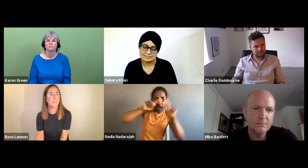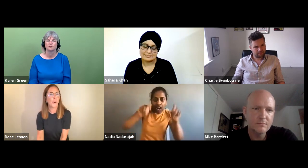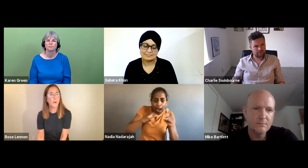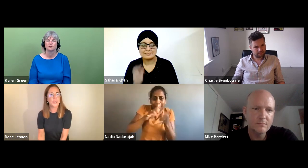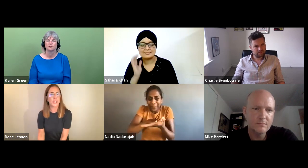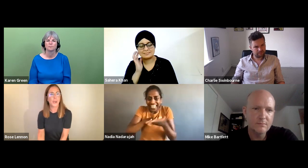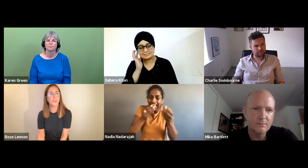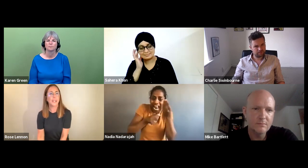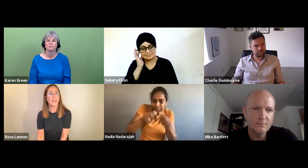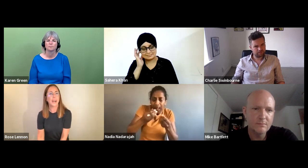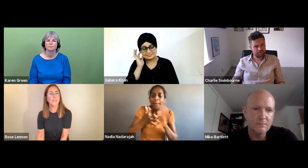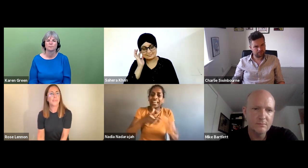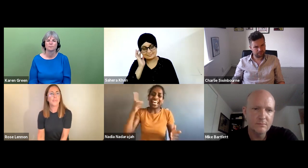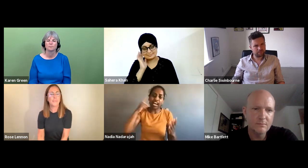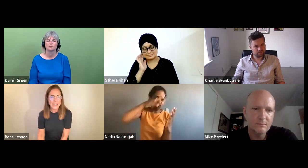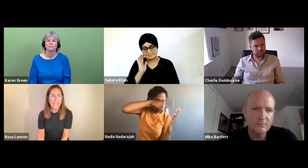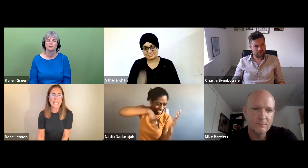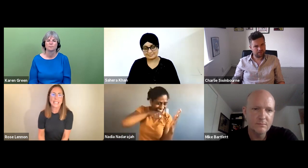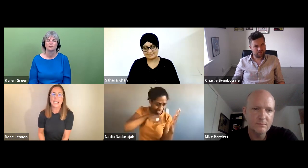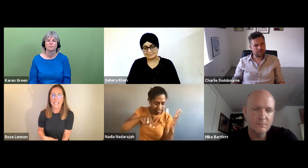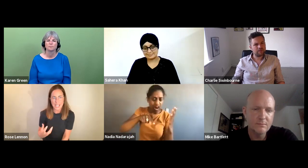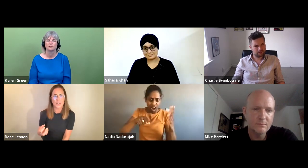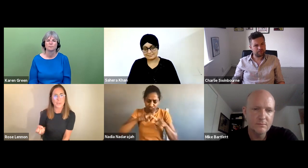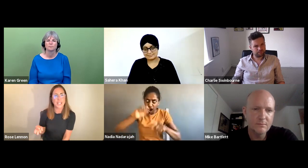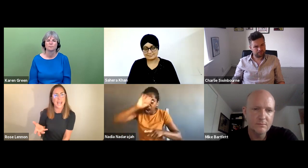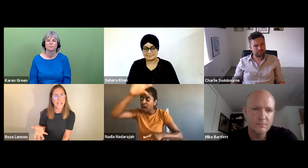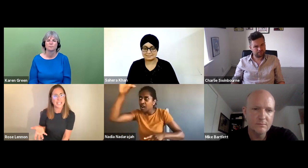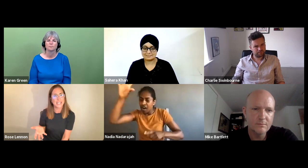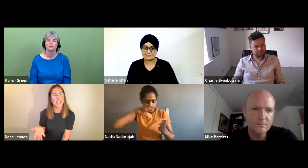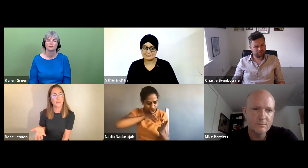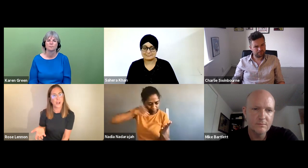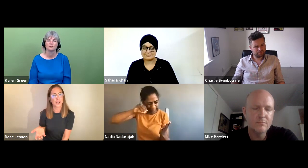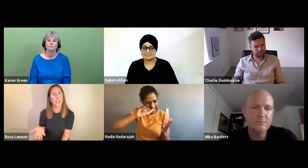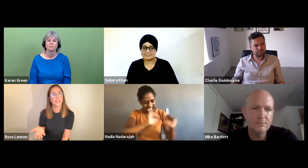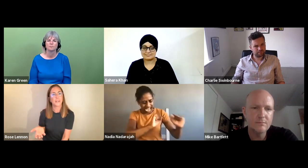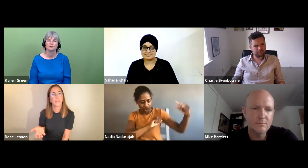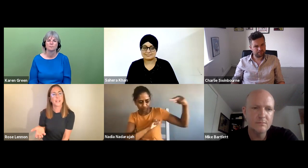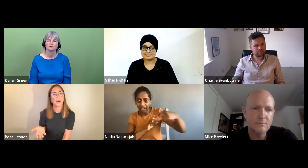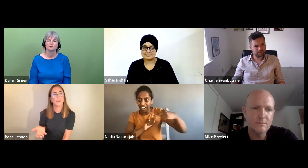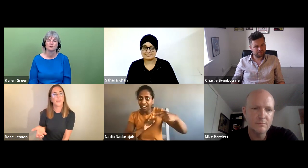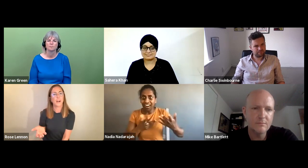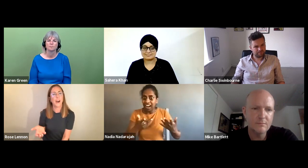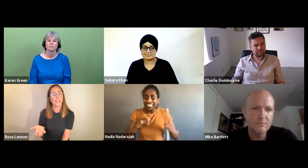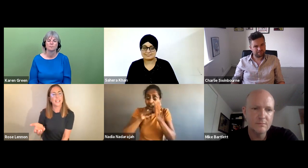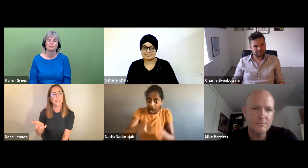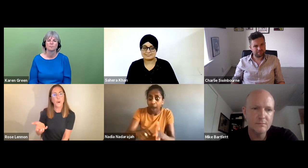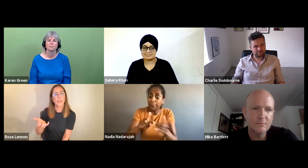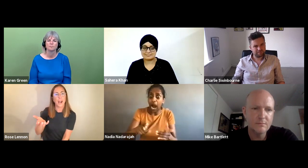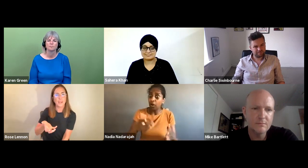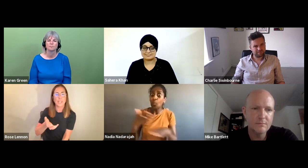But also meaning, etc., was then added into the work. So I could copy other, I